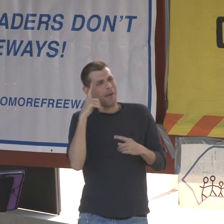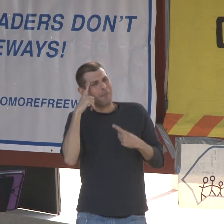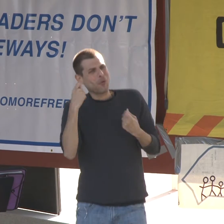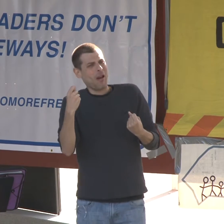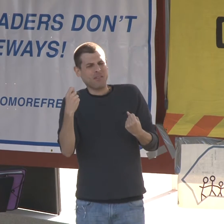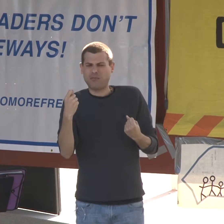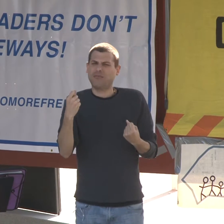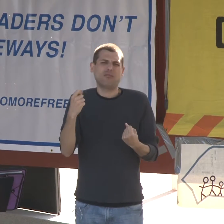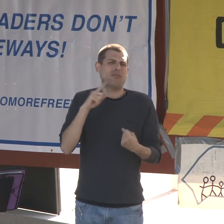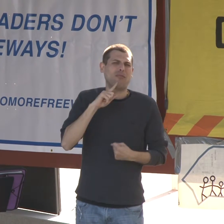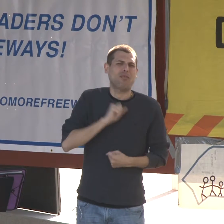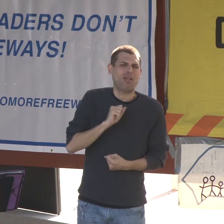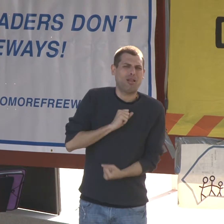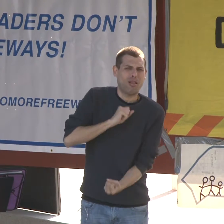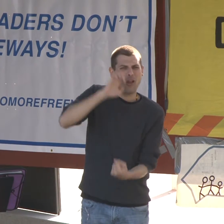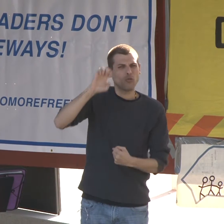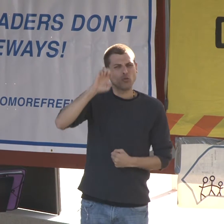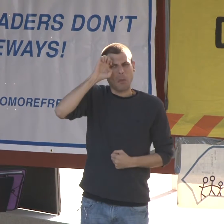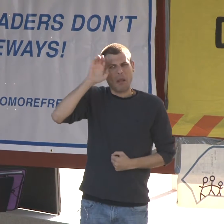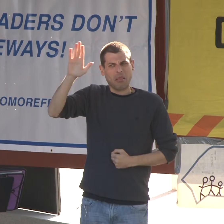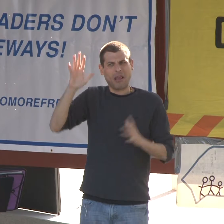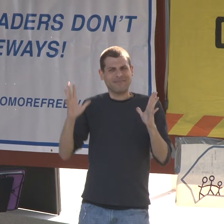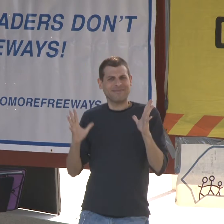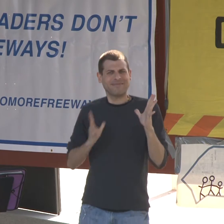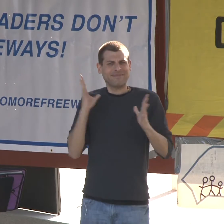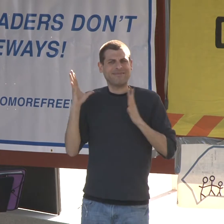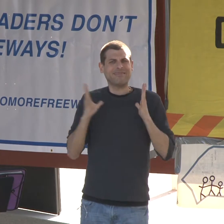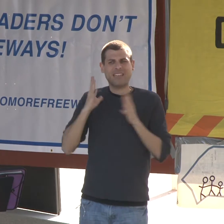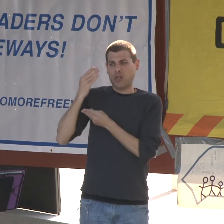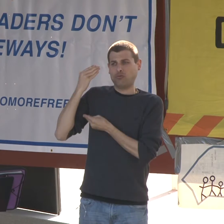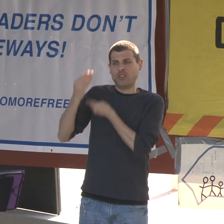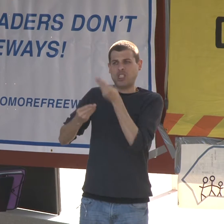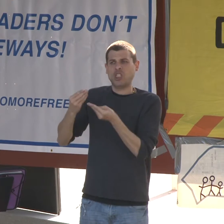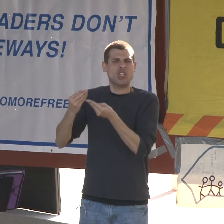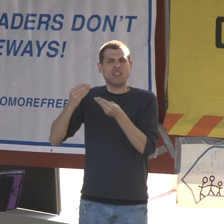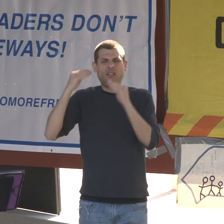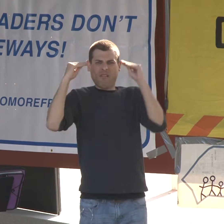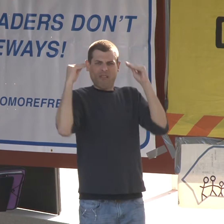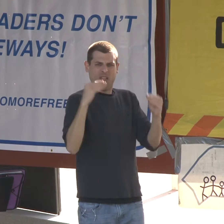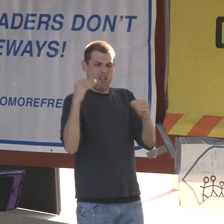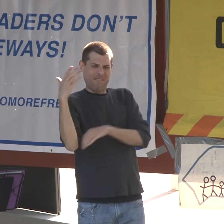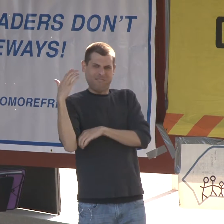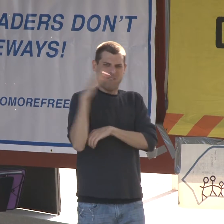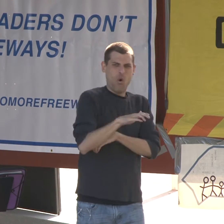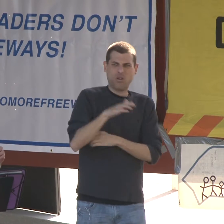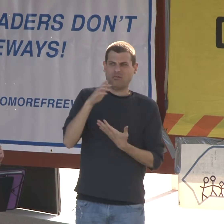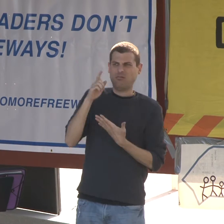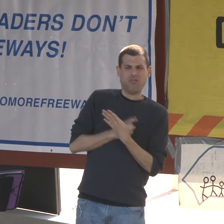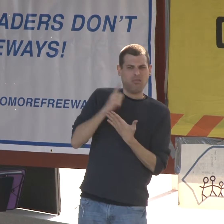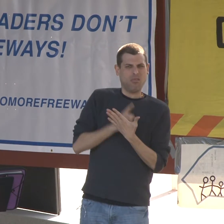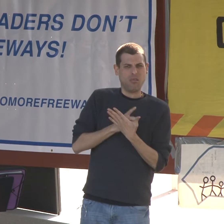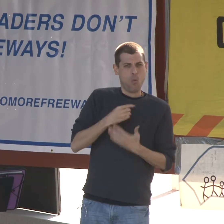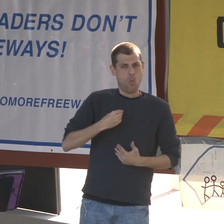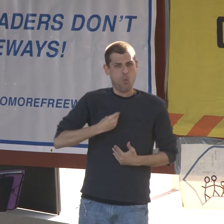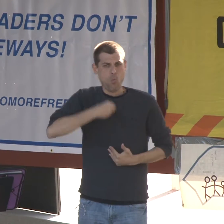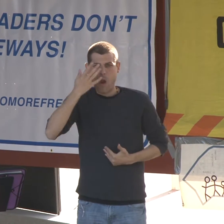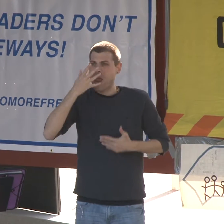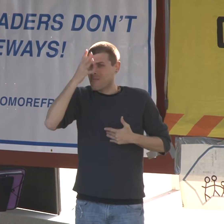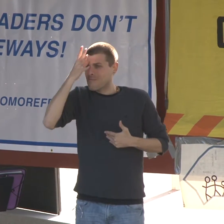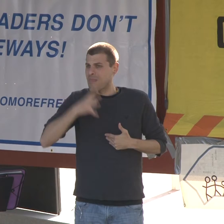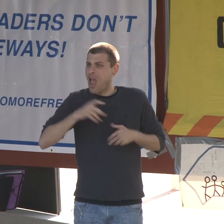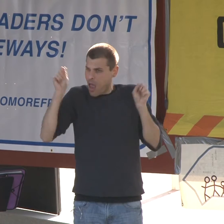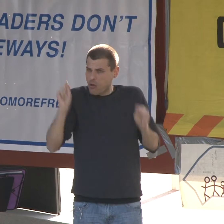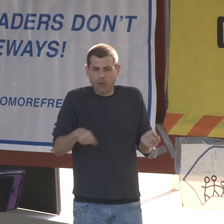Europe's rich bourgeoisie tradition was thrust down our throat. Any white man was free to extract the